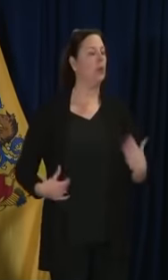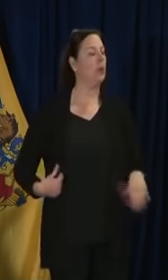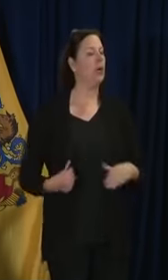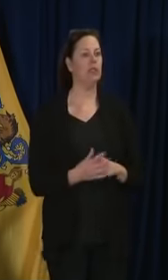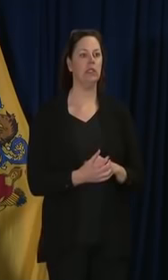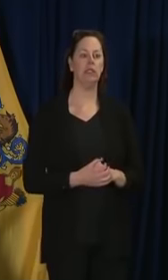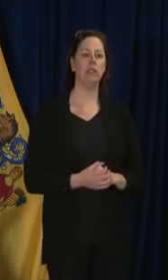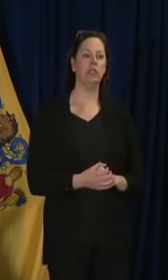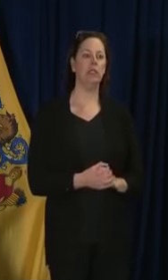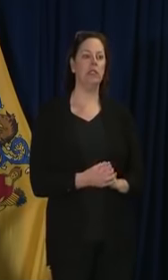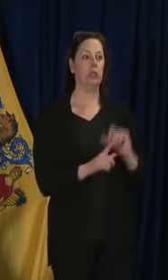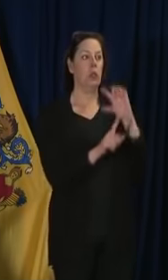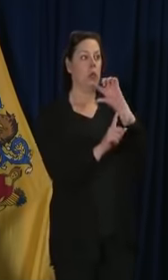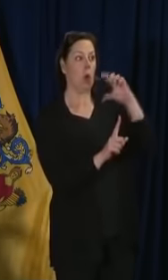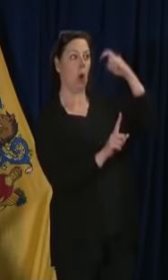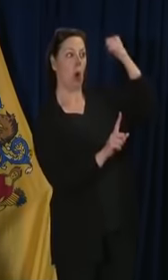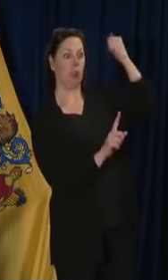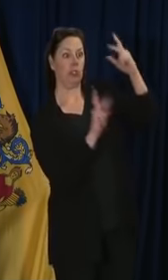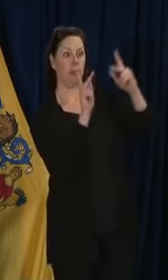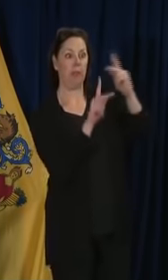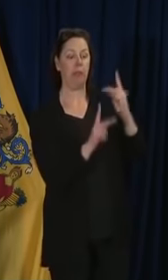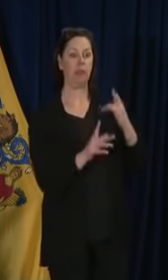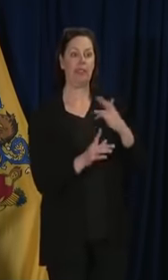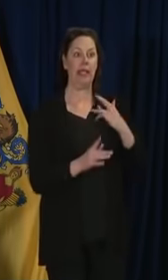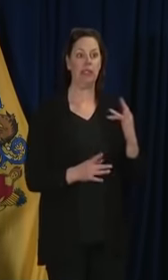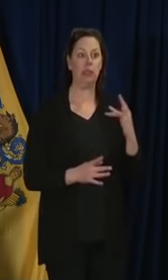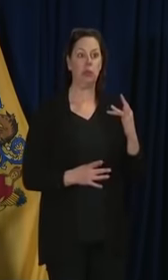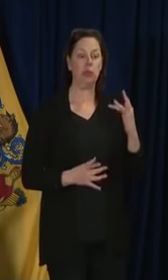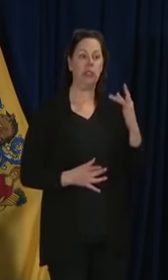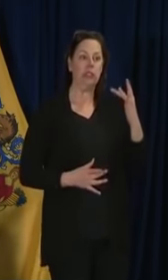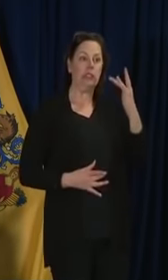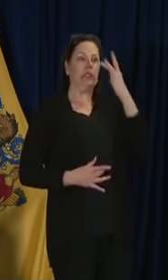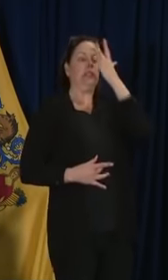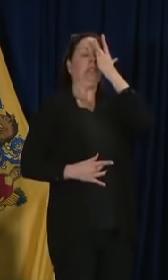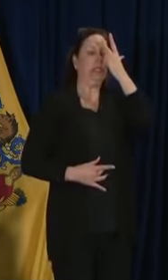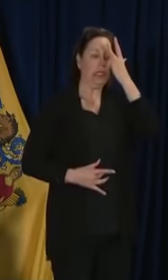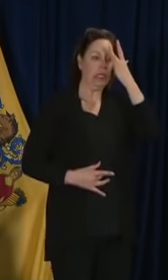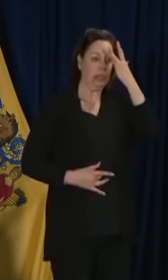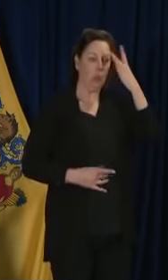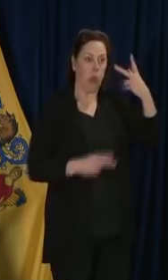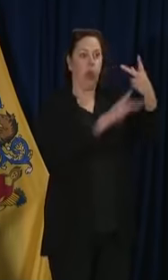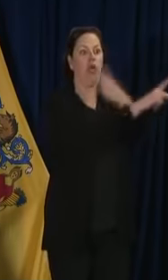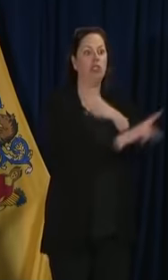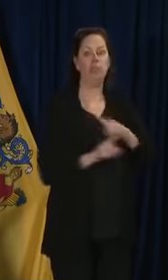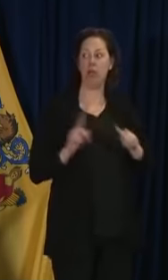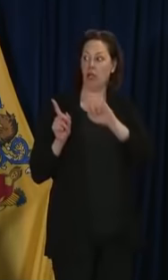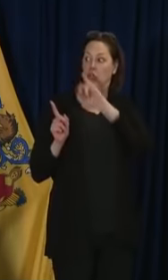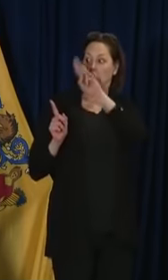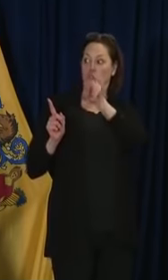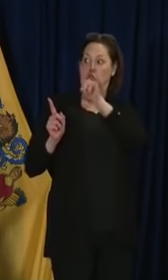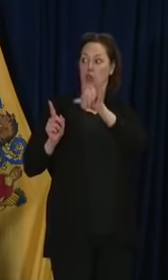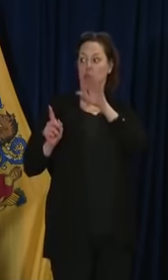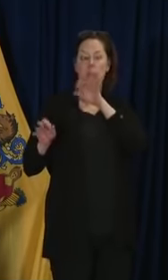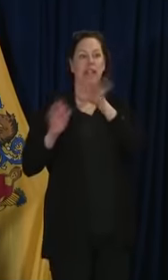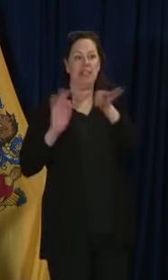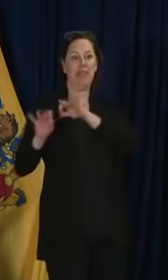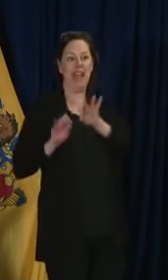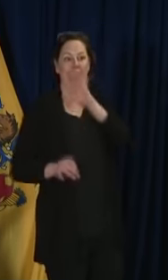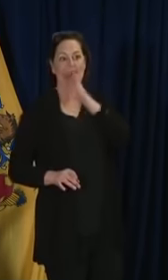skewed toward older members of our community, although Judy will give you the range of the ages of the new cases in a moment, you may